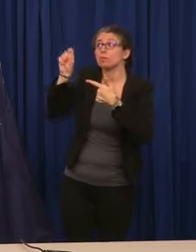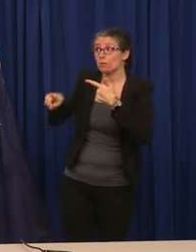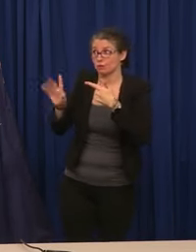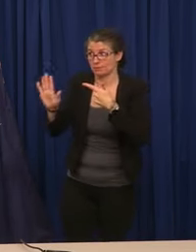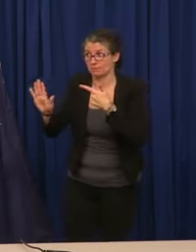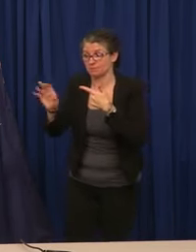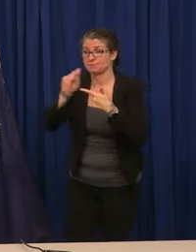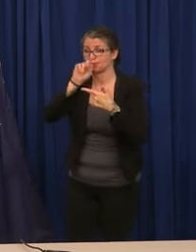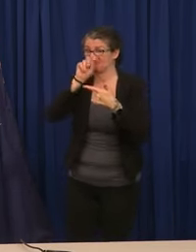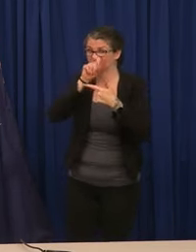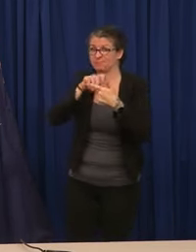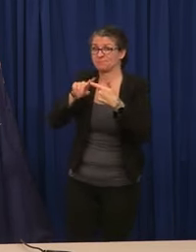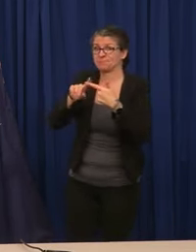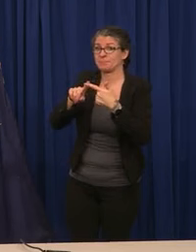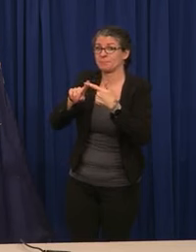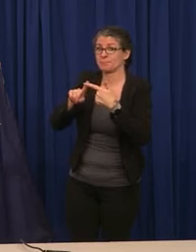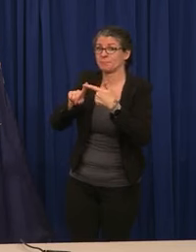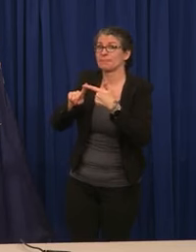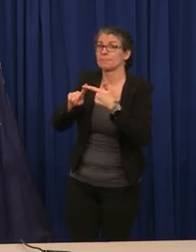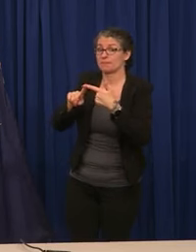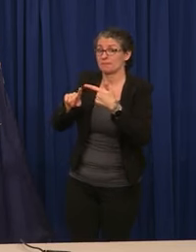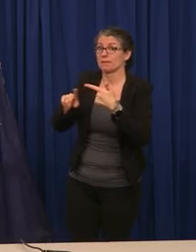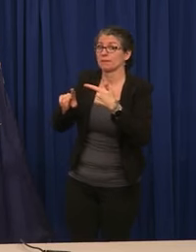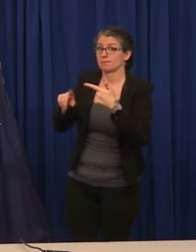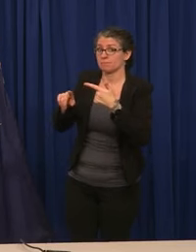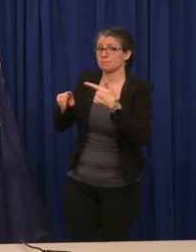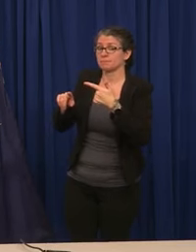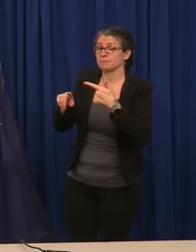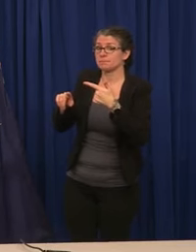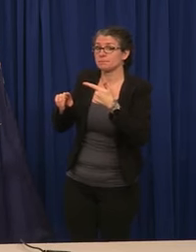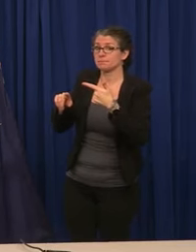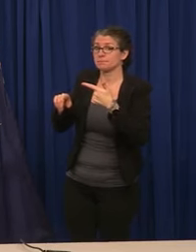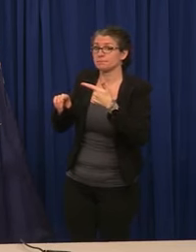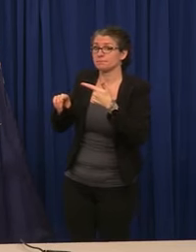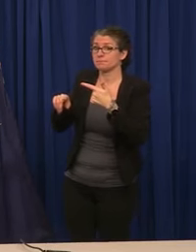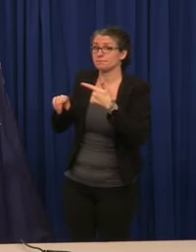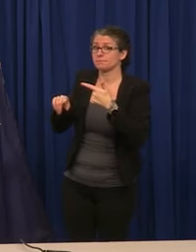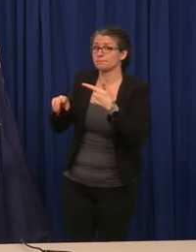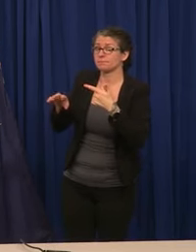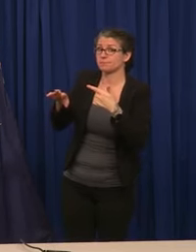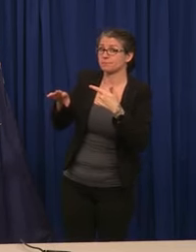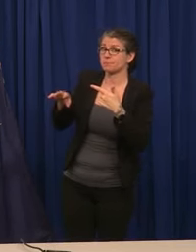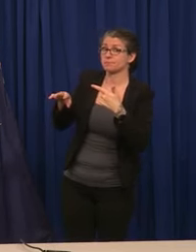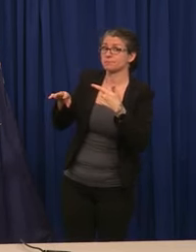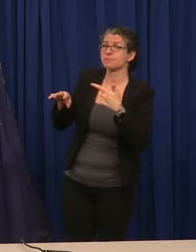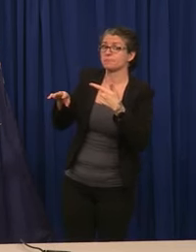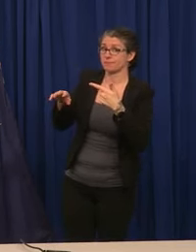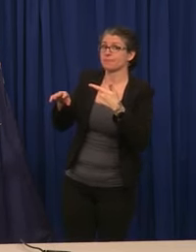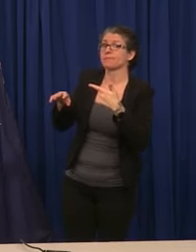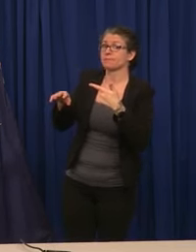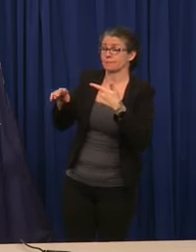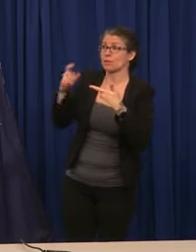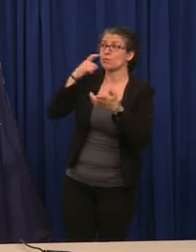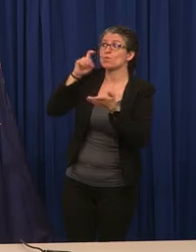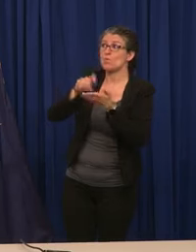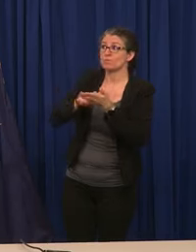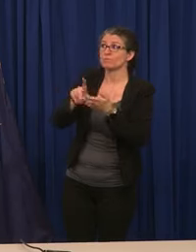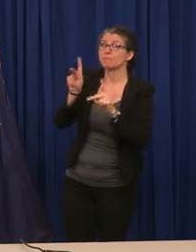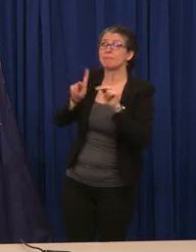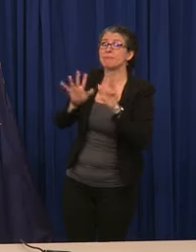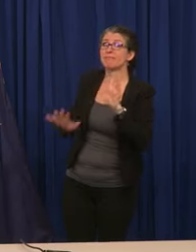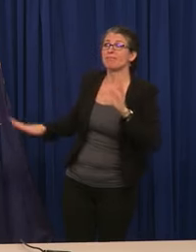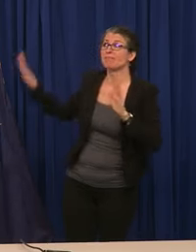ask it again. We are getting more and more comments from people that they want to know what towns